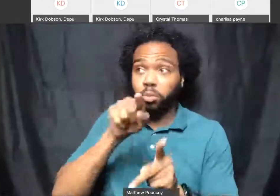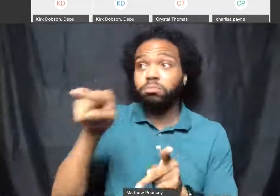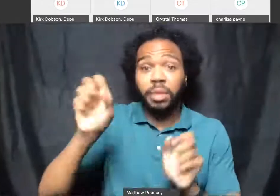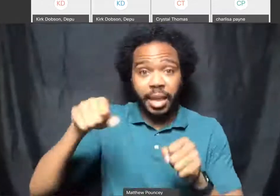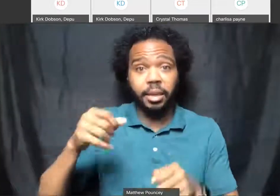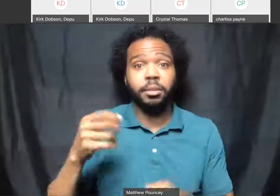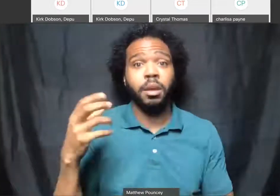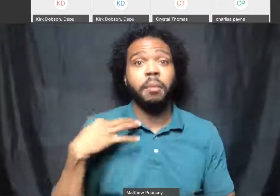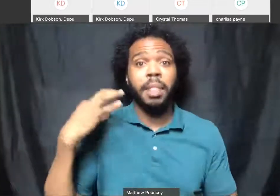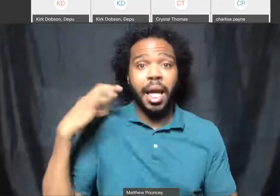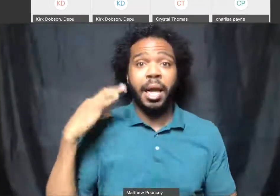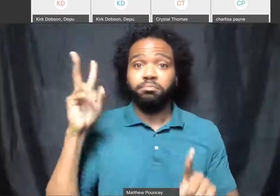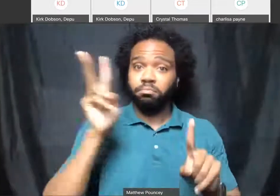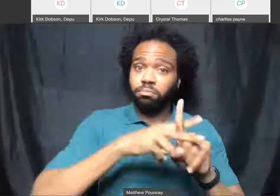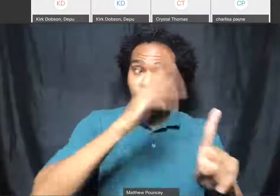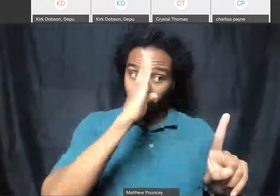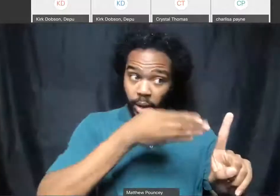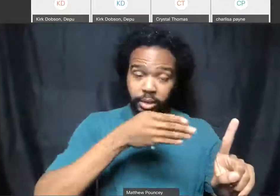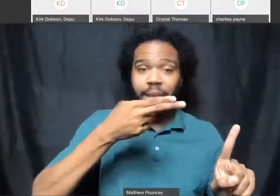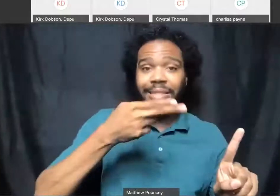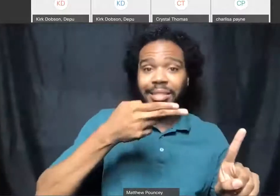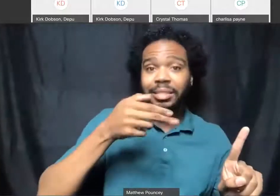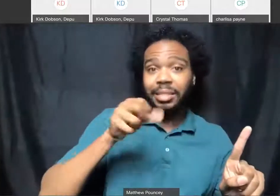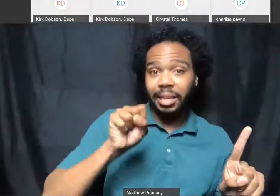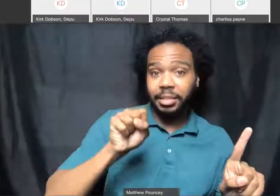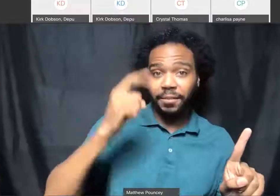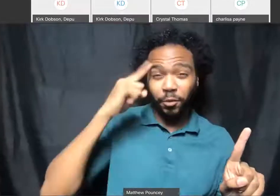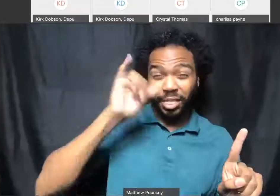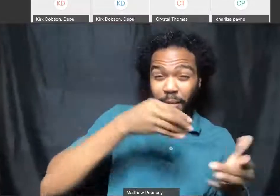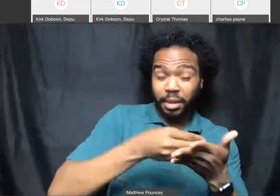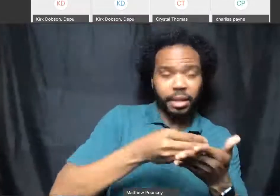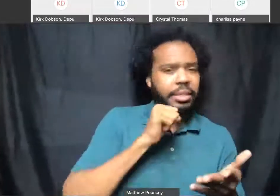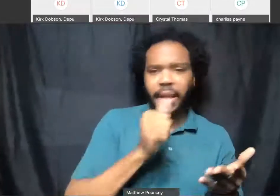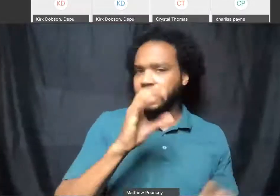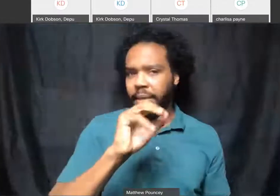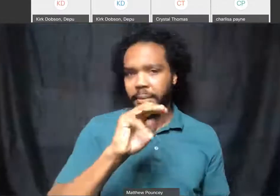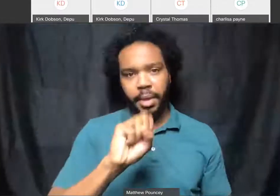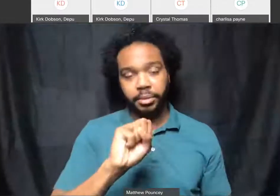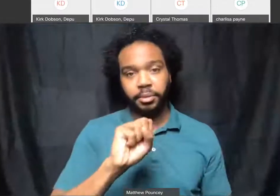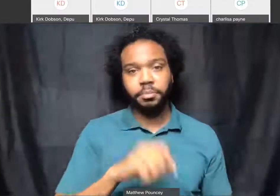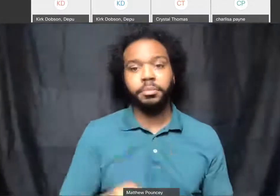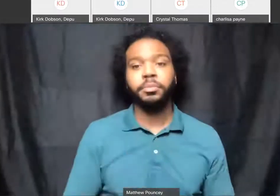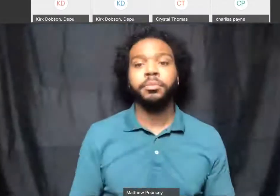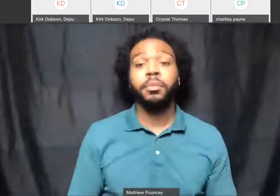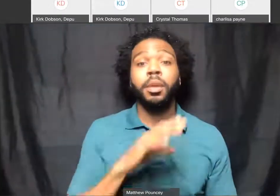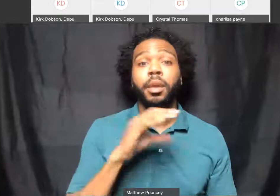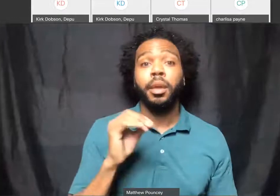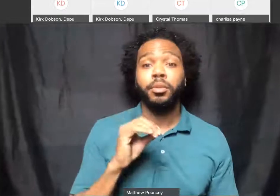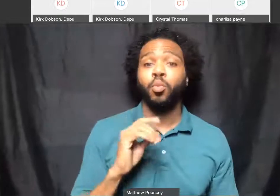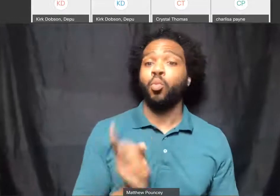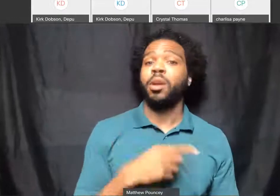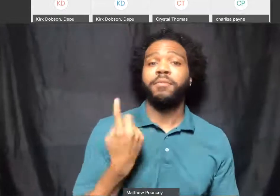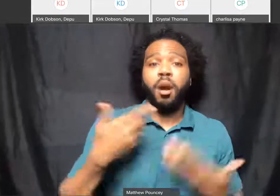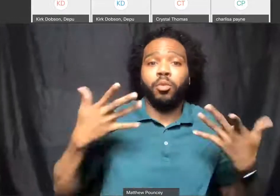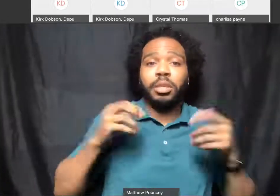to HHS for those funds. It's not CMS. And we have sent out guidance,